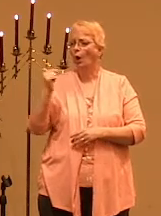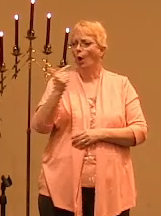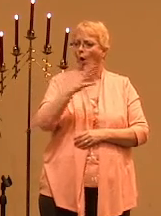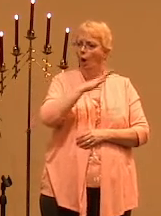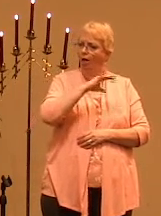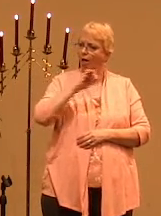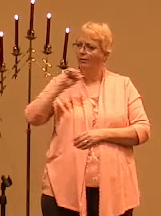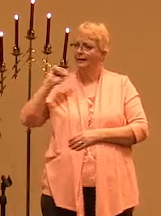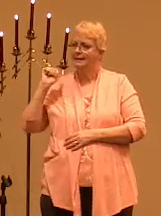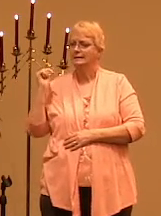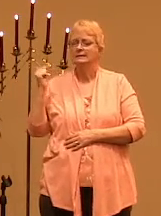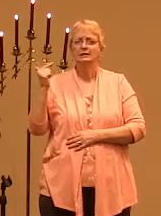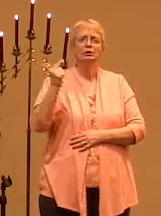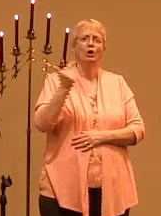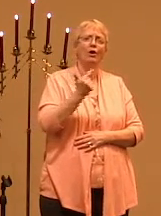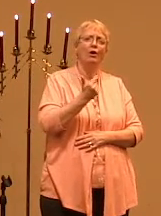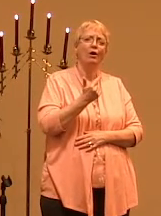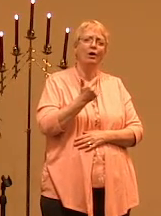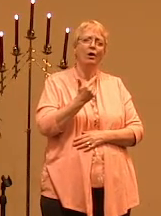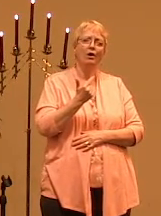my all in all.